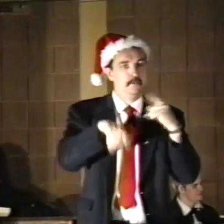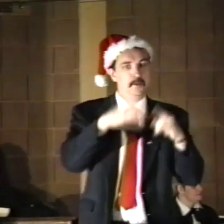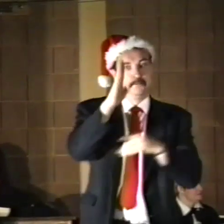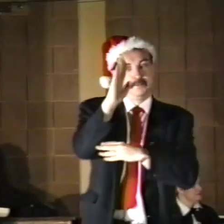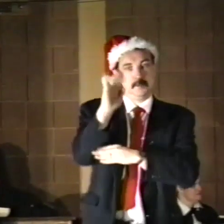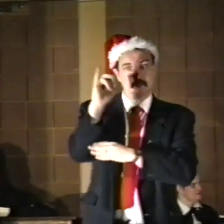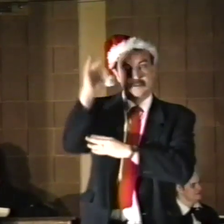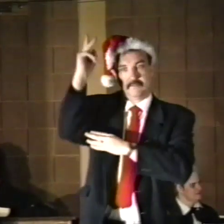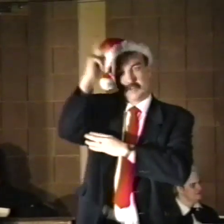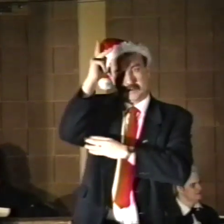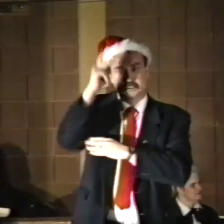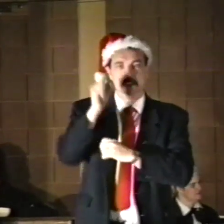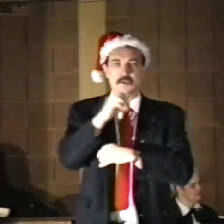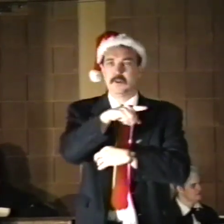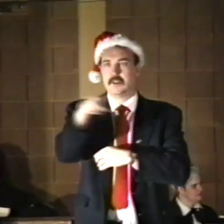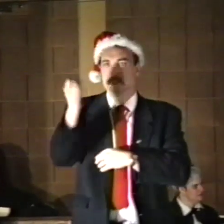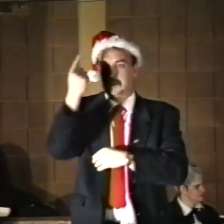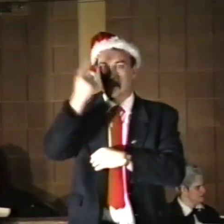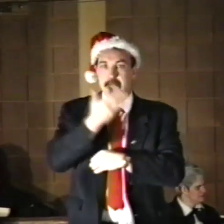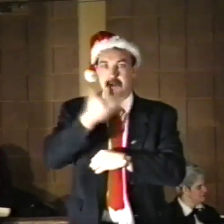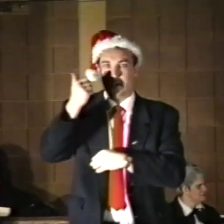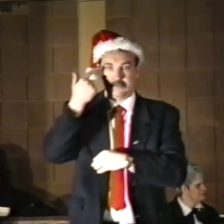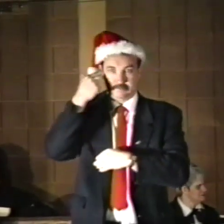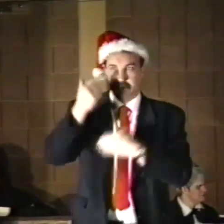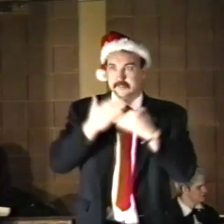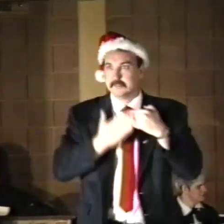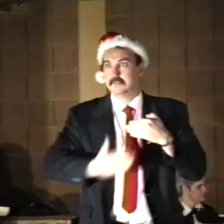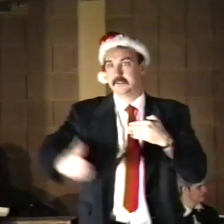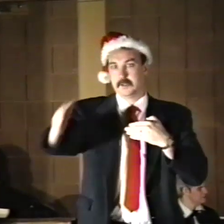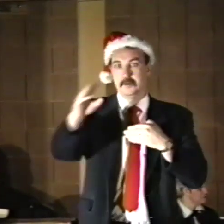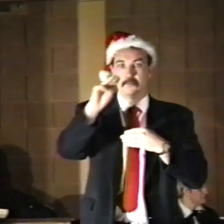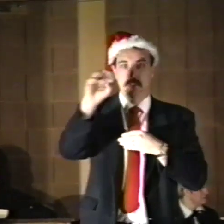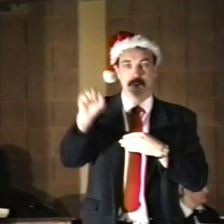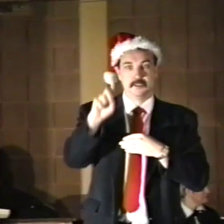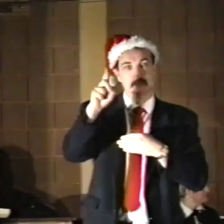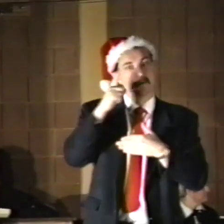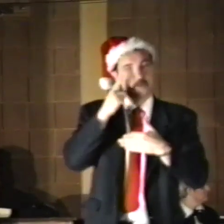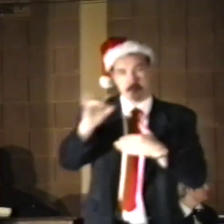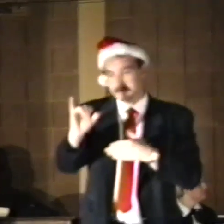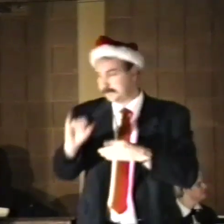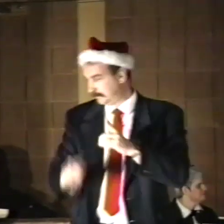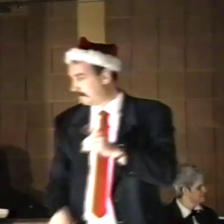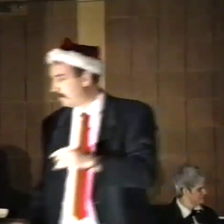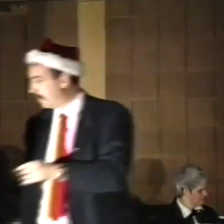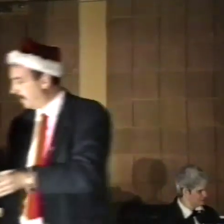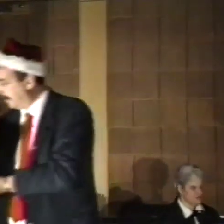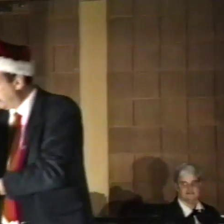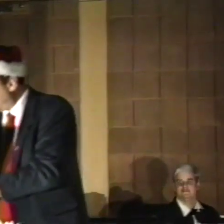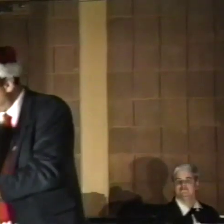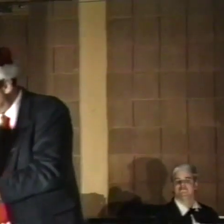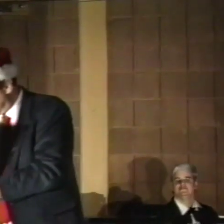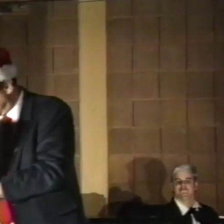their children. I'd like to briefly talk to you now about the bilingual bicultural philosophy here at MSD.